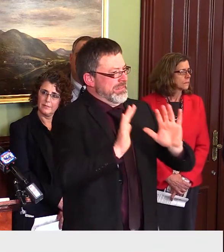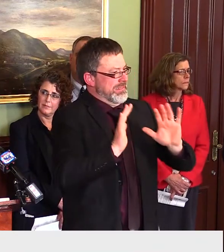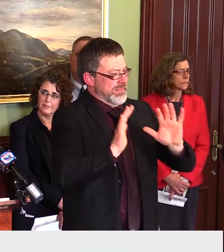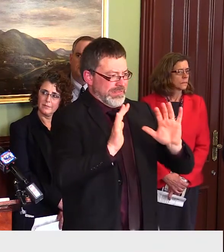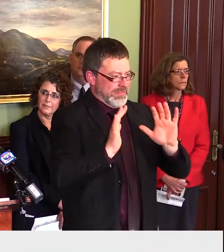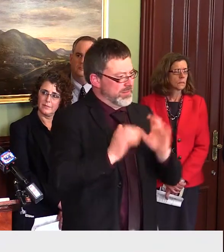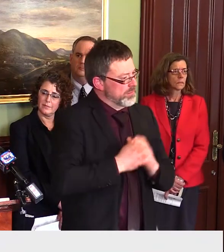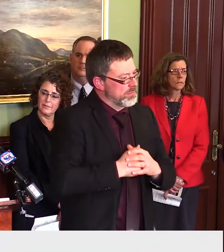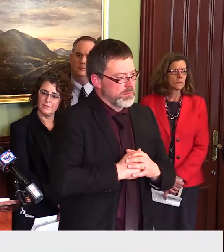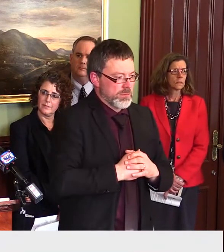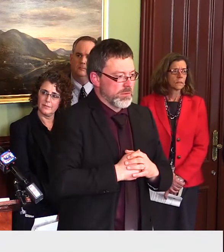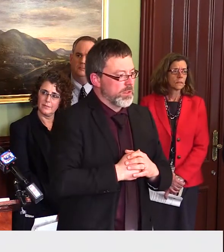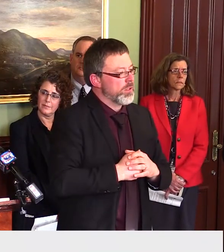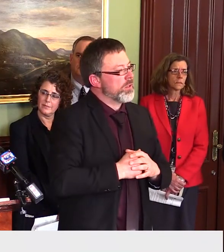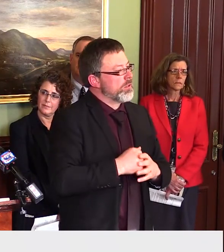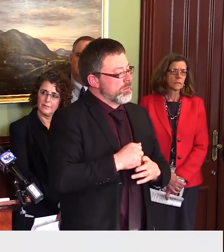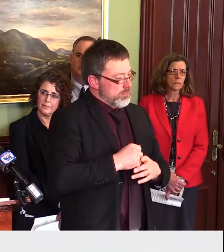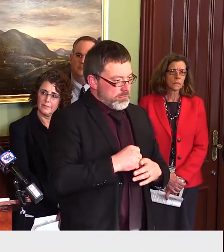moment on that topic.